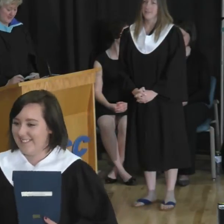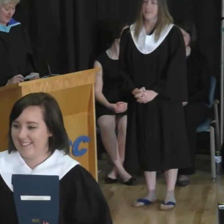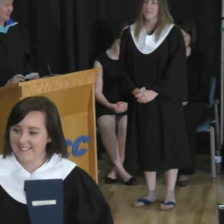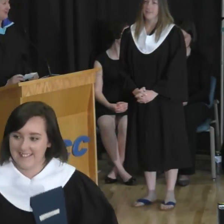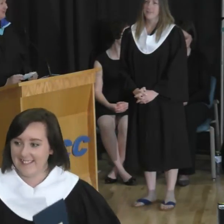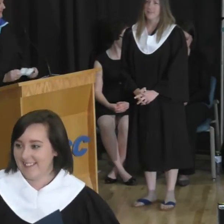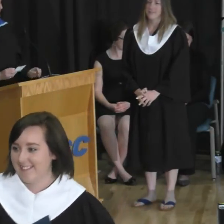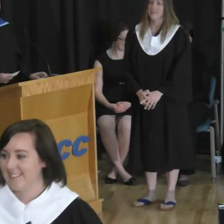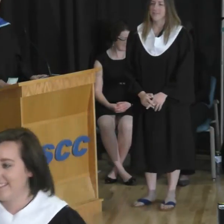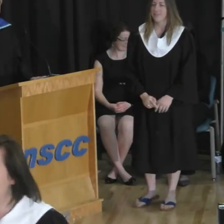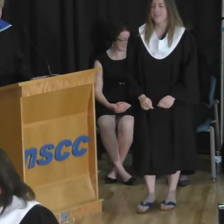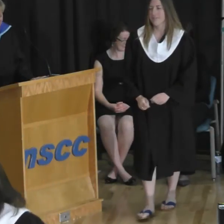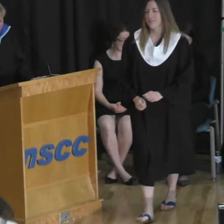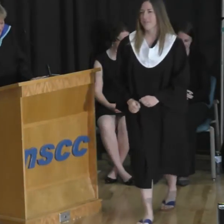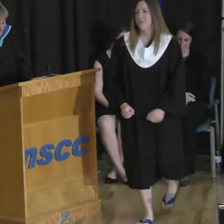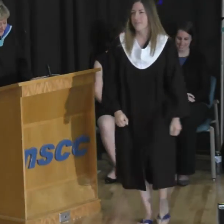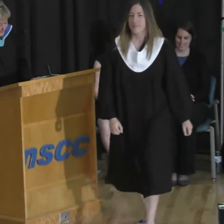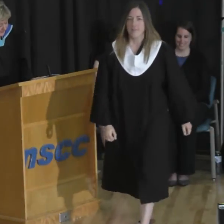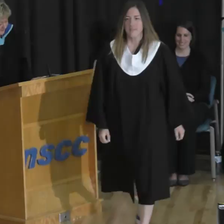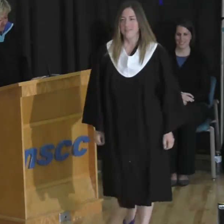Tara Smith.